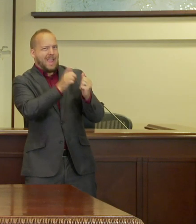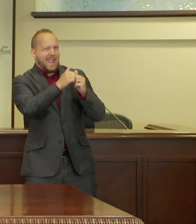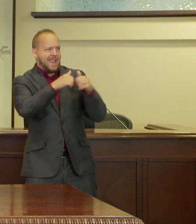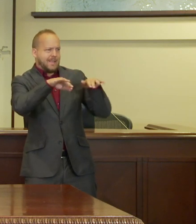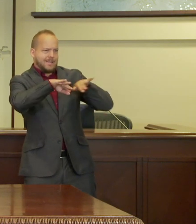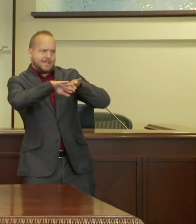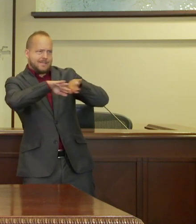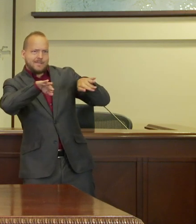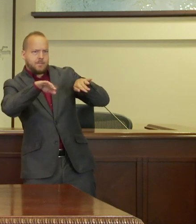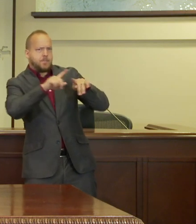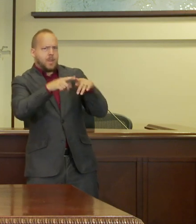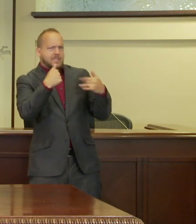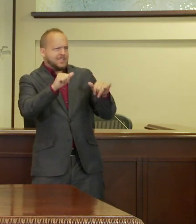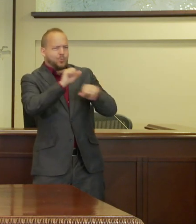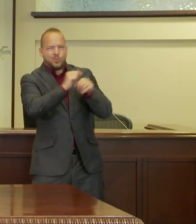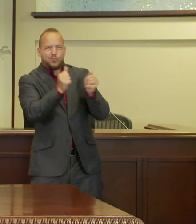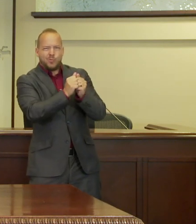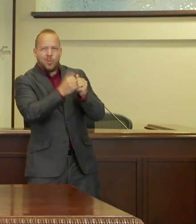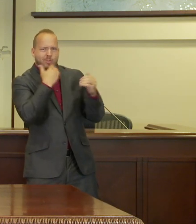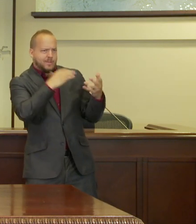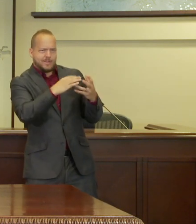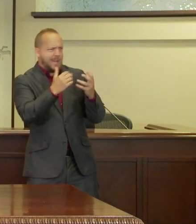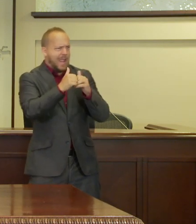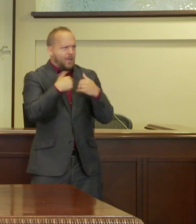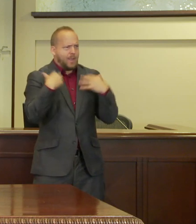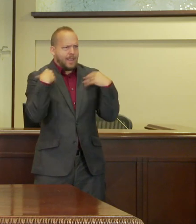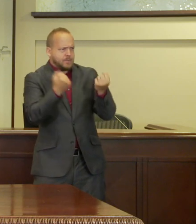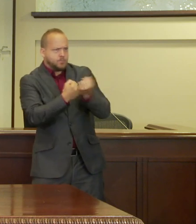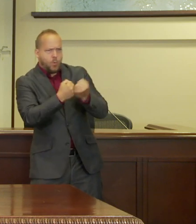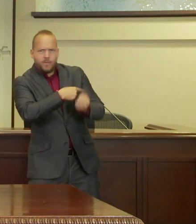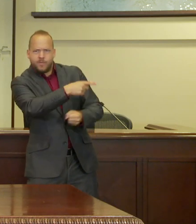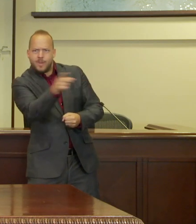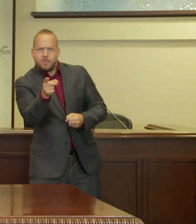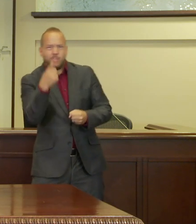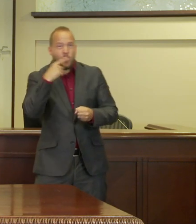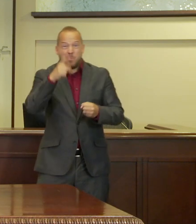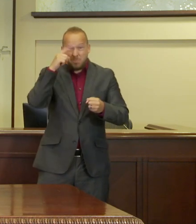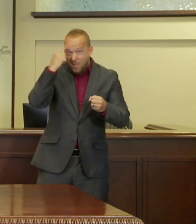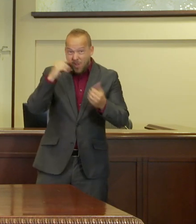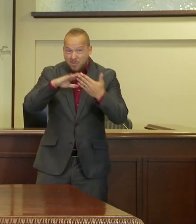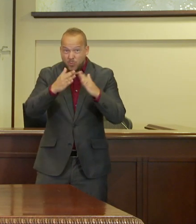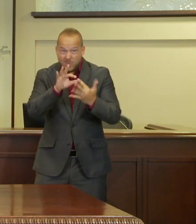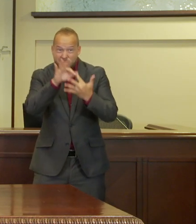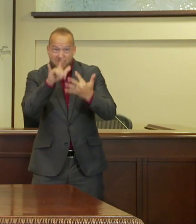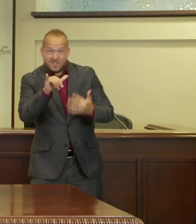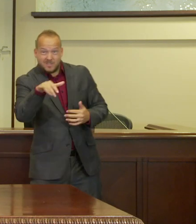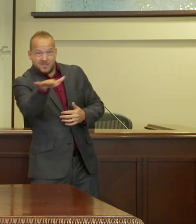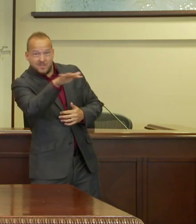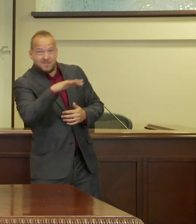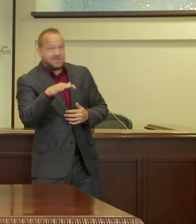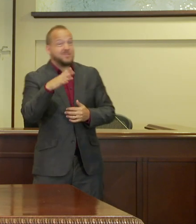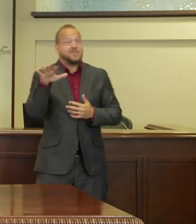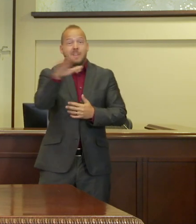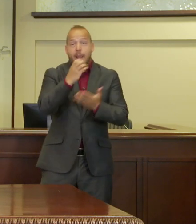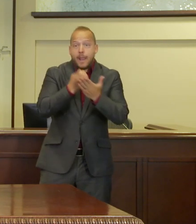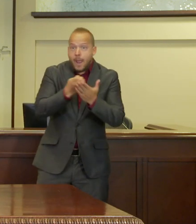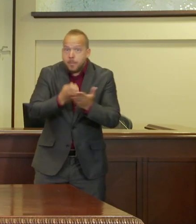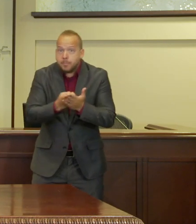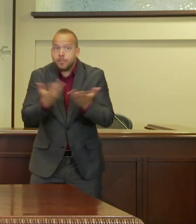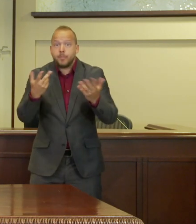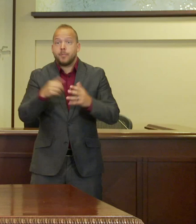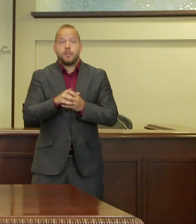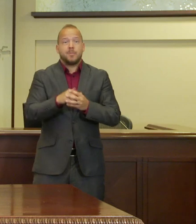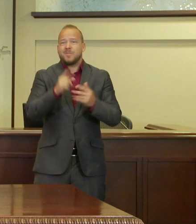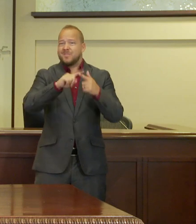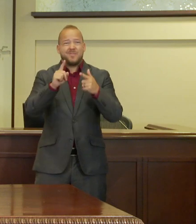making sure that we lift up the Black community through looking at economics. I made commitments around education, even though